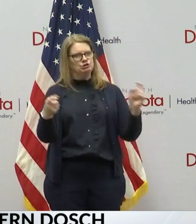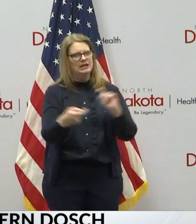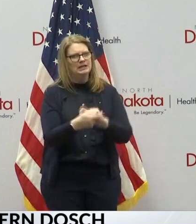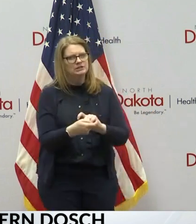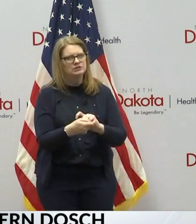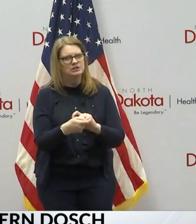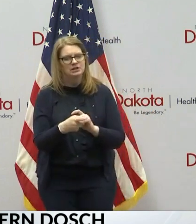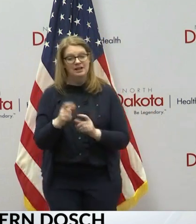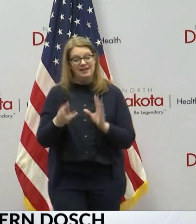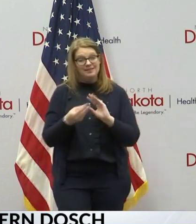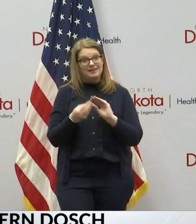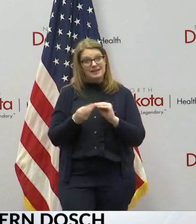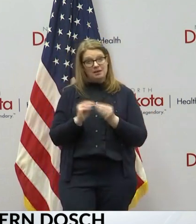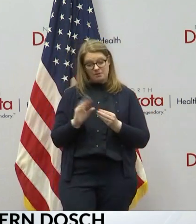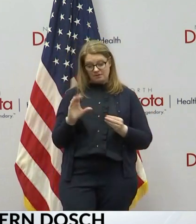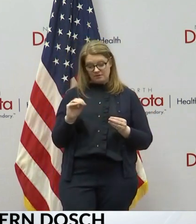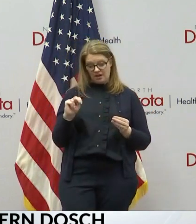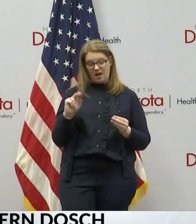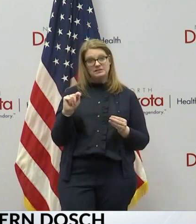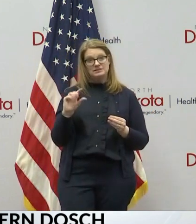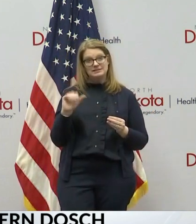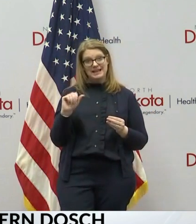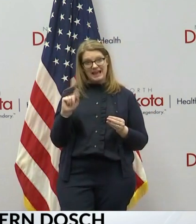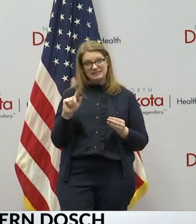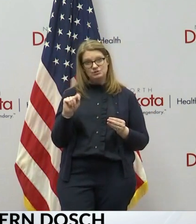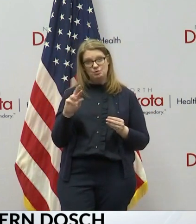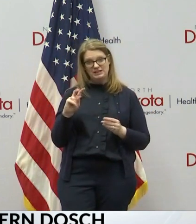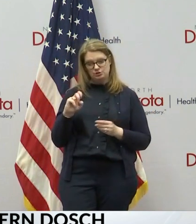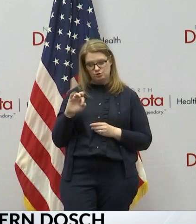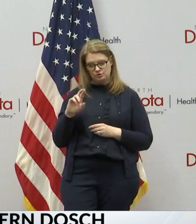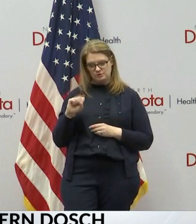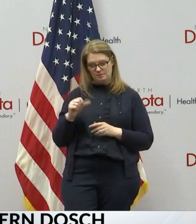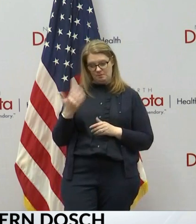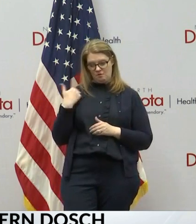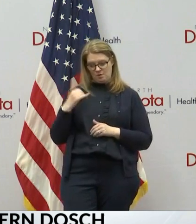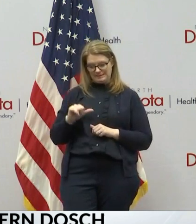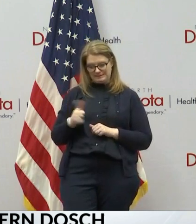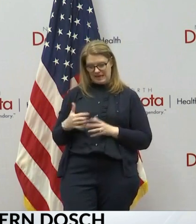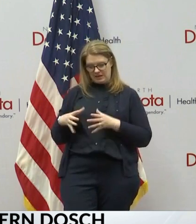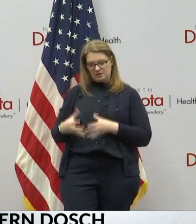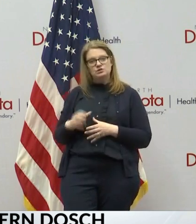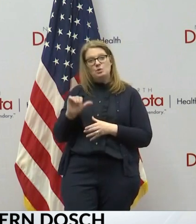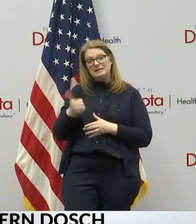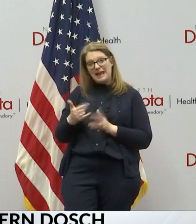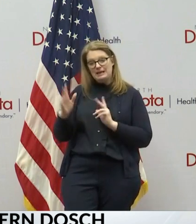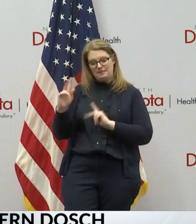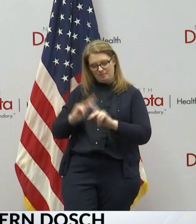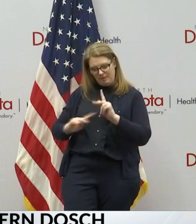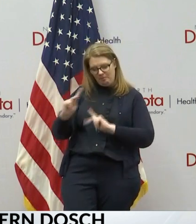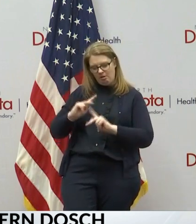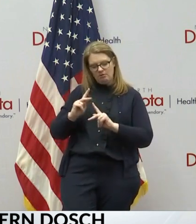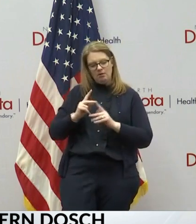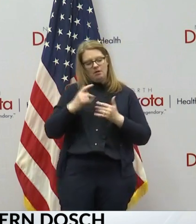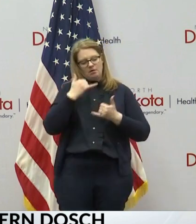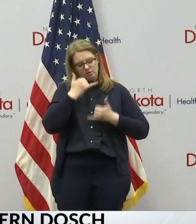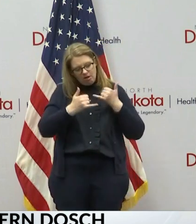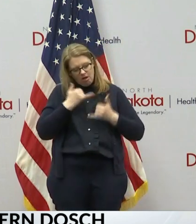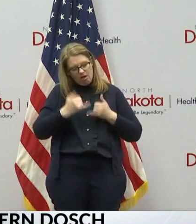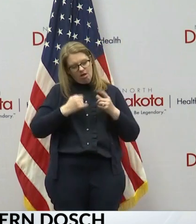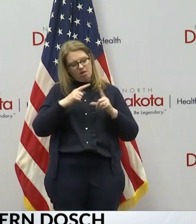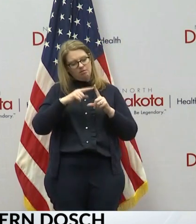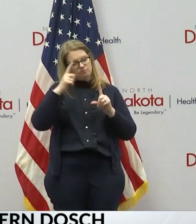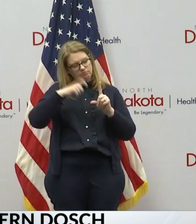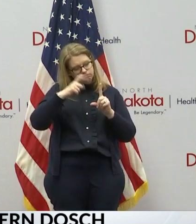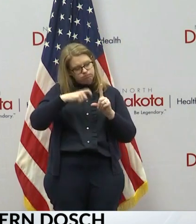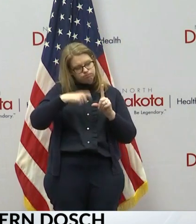contact tracers that we used to have in the state was 10. And that was enough to meet the demand of tracing